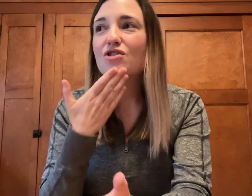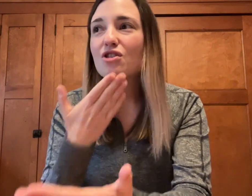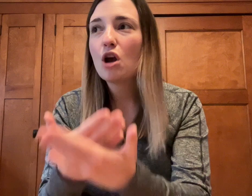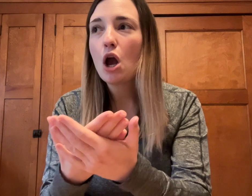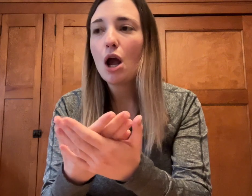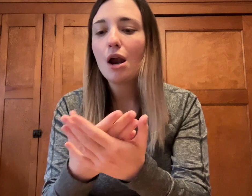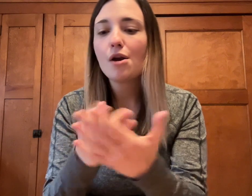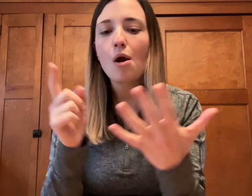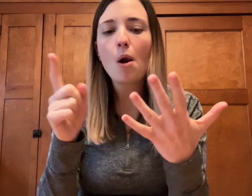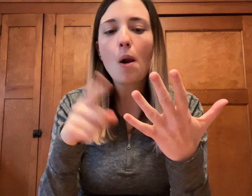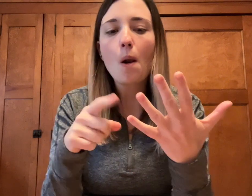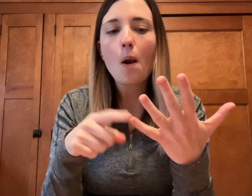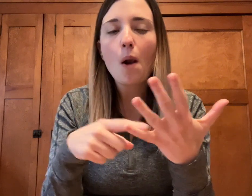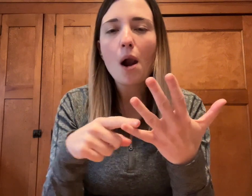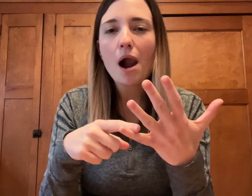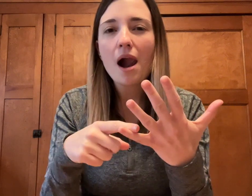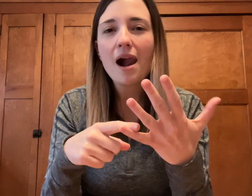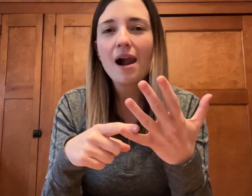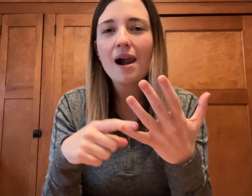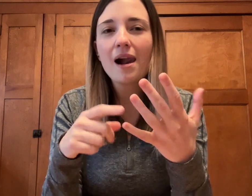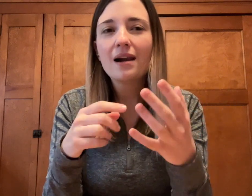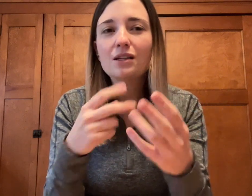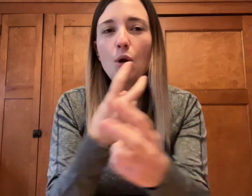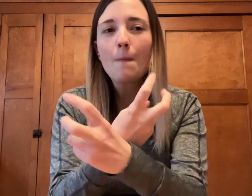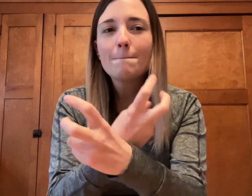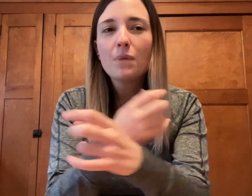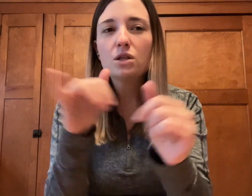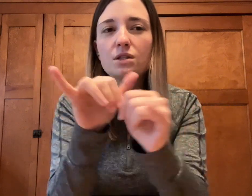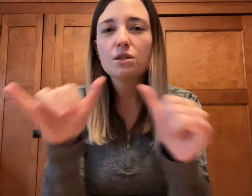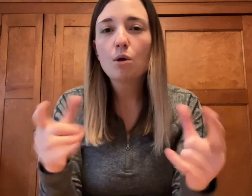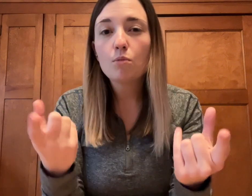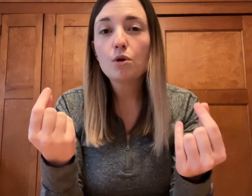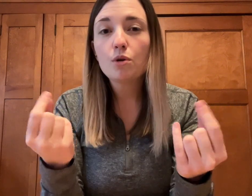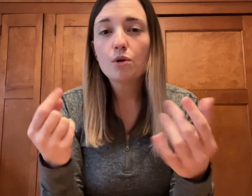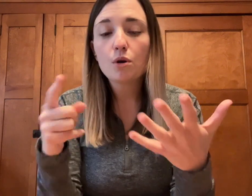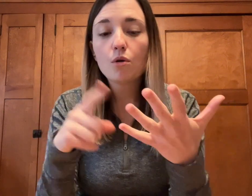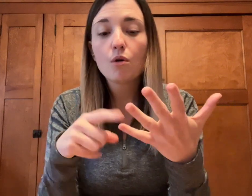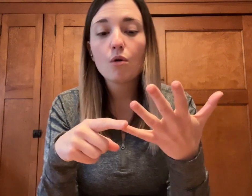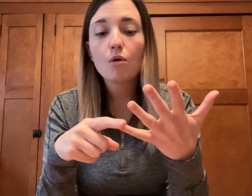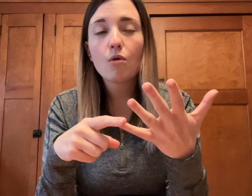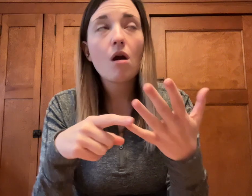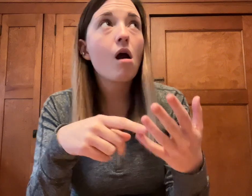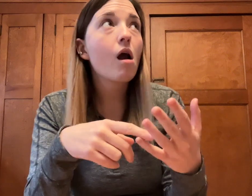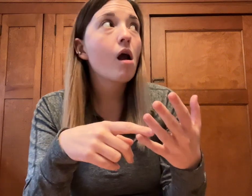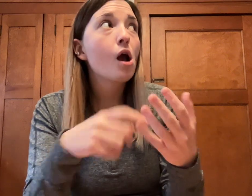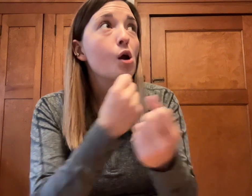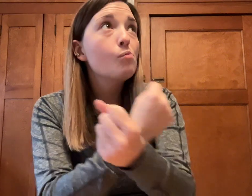is going to do for us, Brad? It protects us. Okay, good. It protects us. How does it protect us?